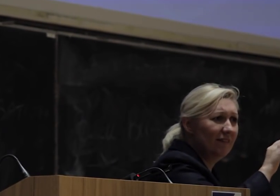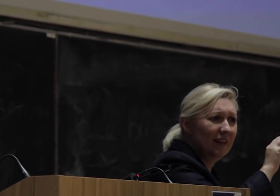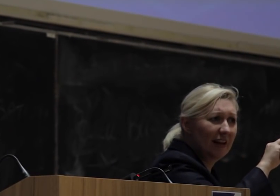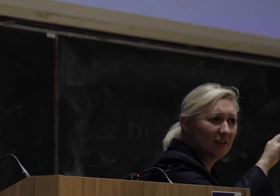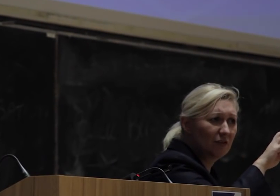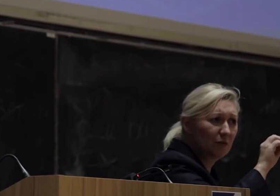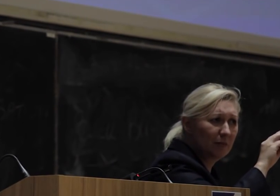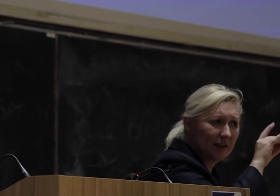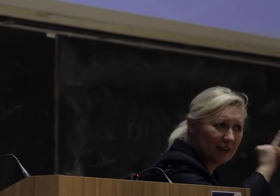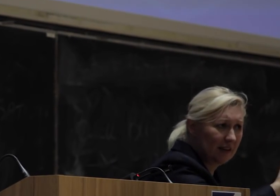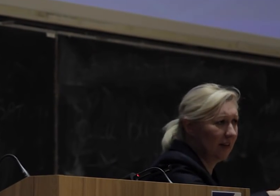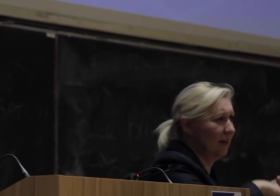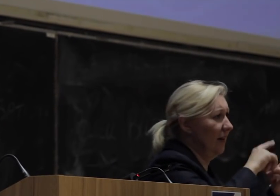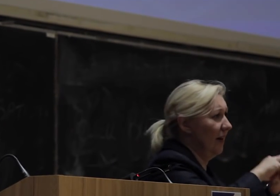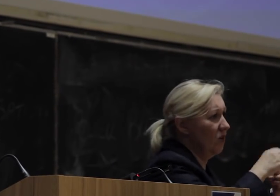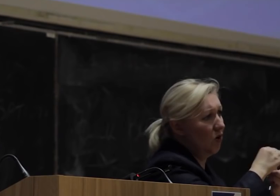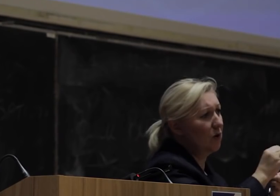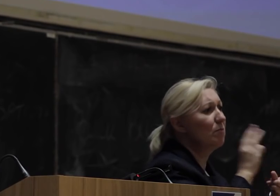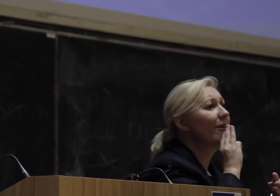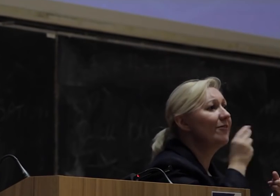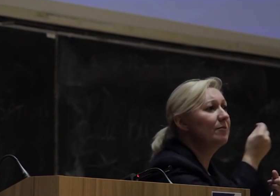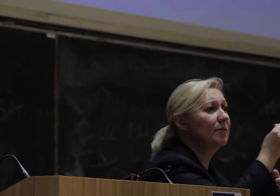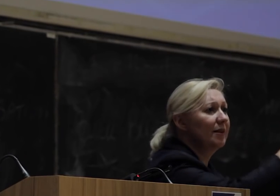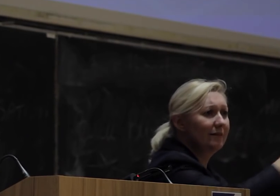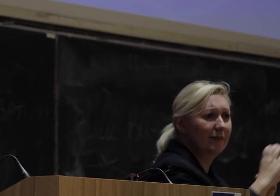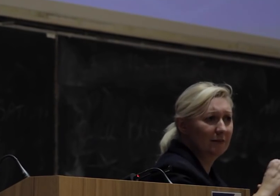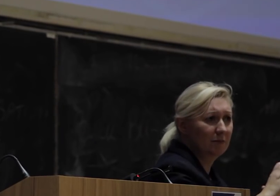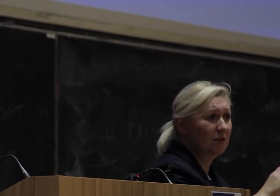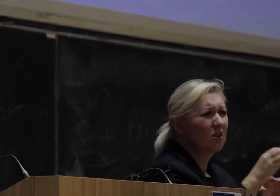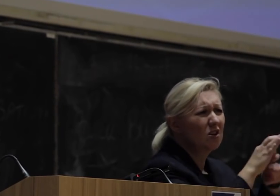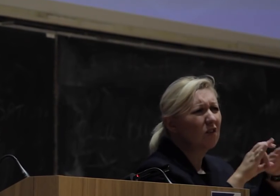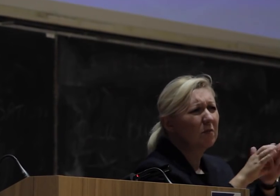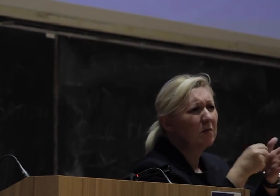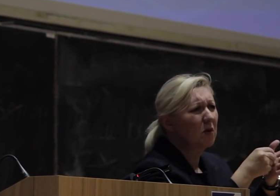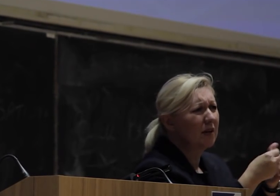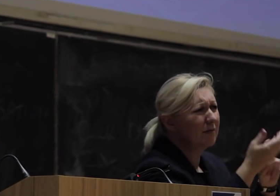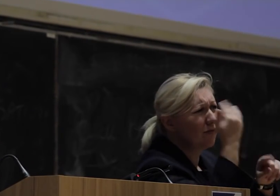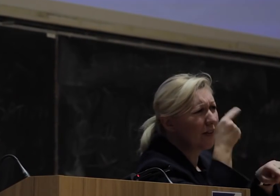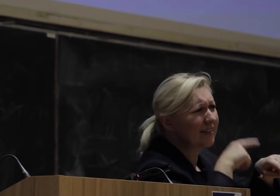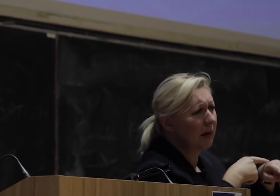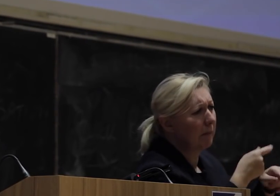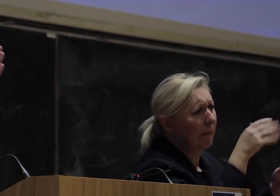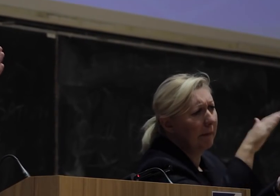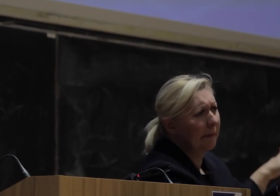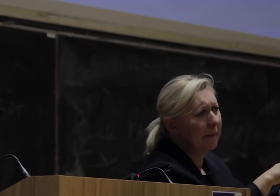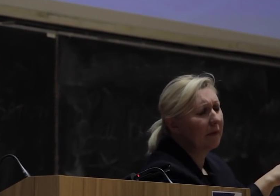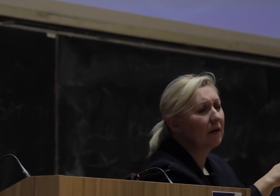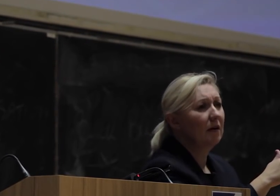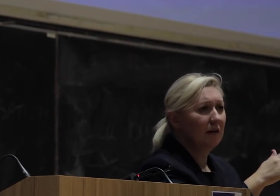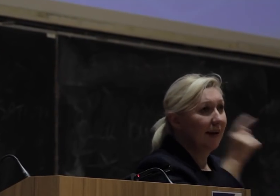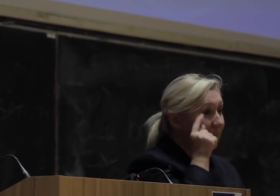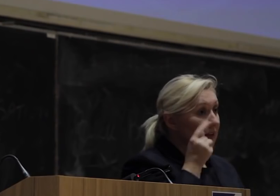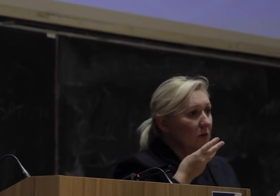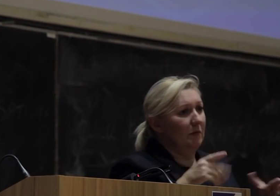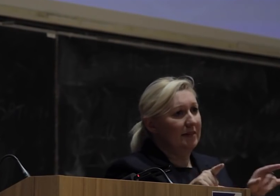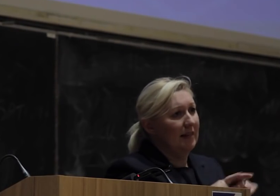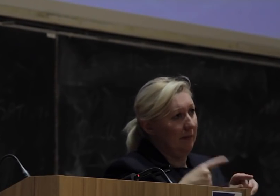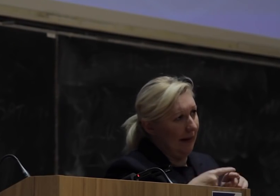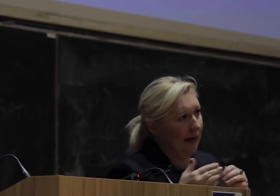numbers. This is a major transition. It could be, in fact, that the few decades